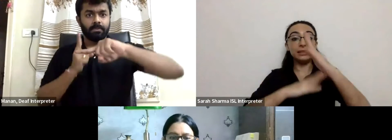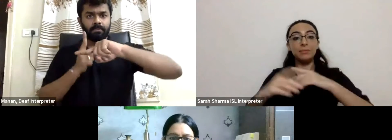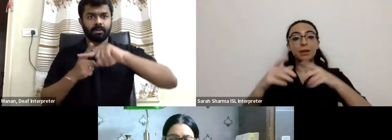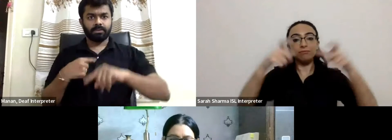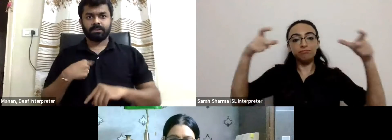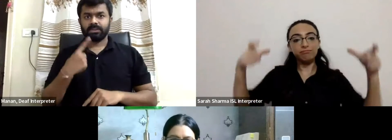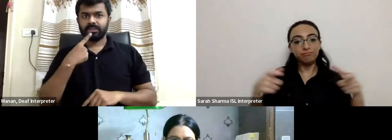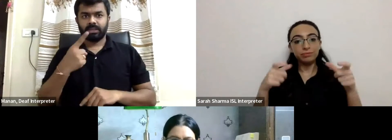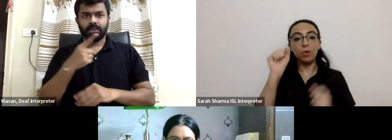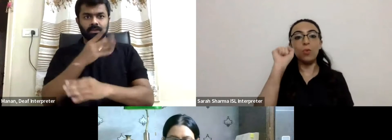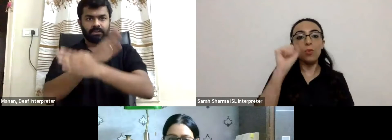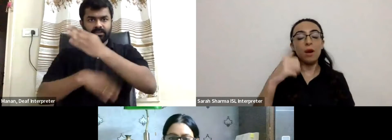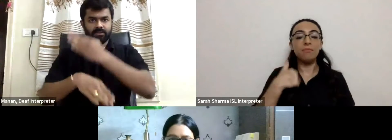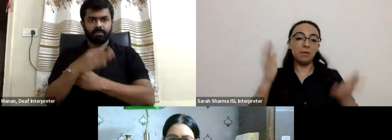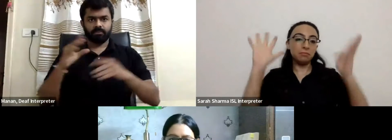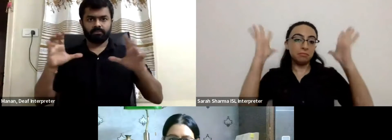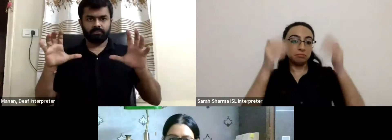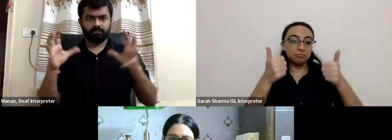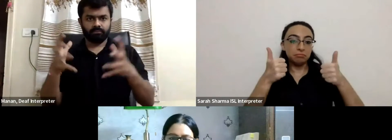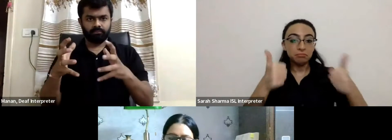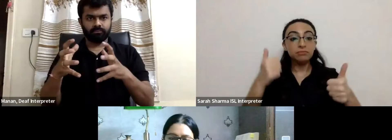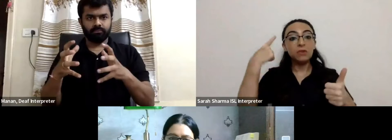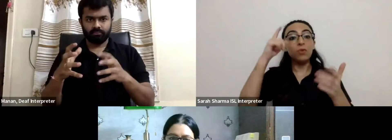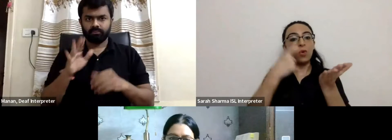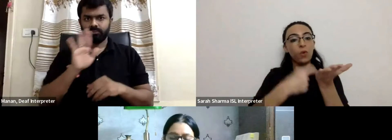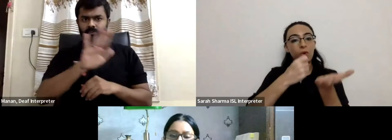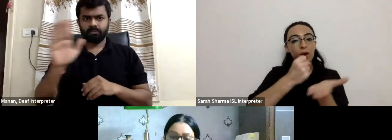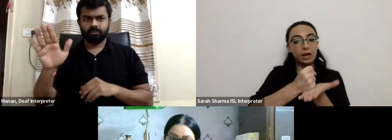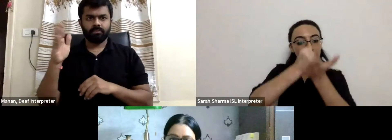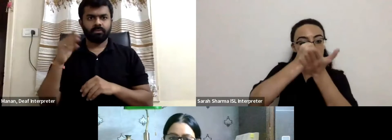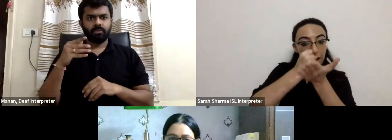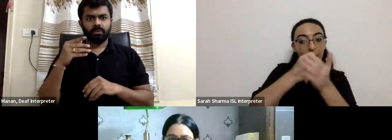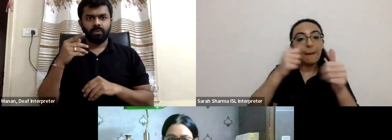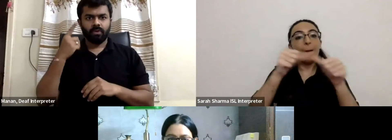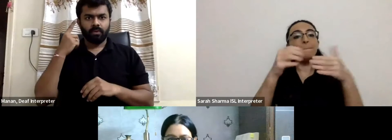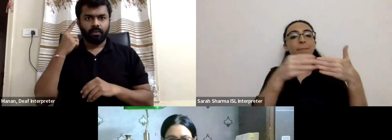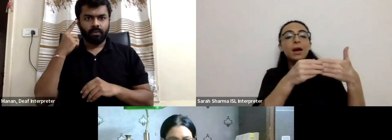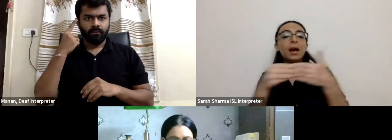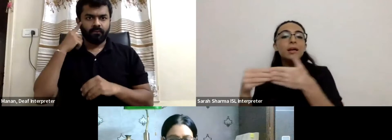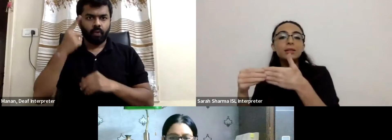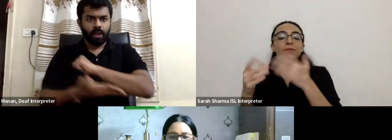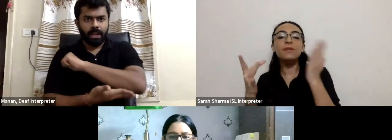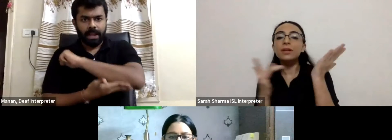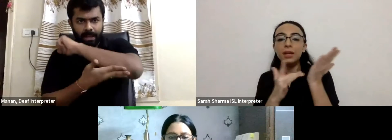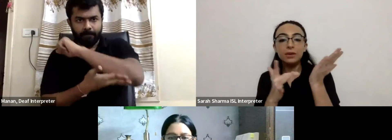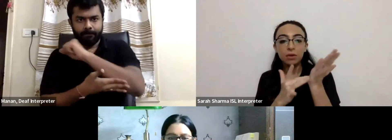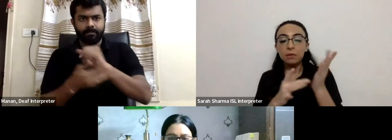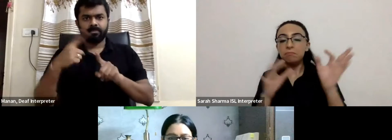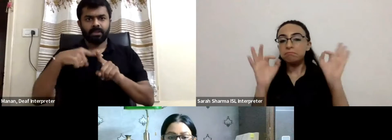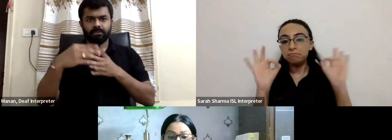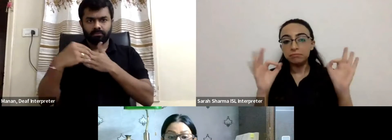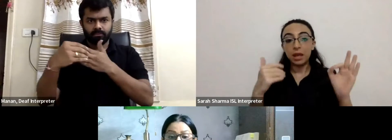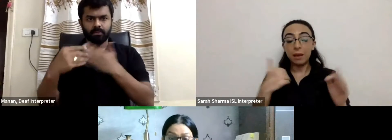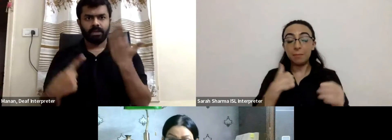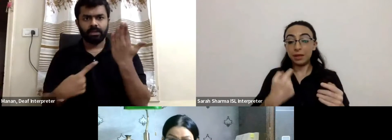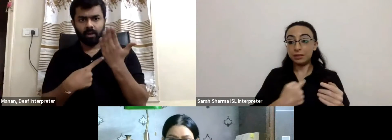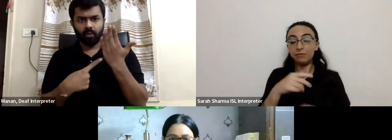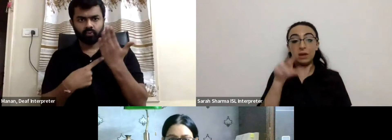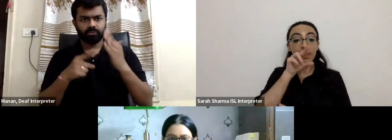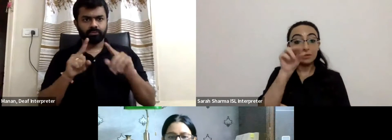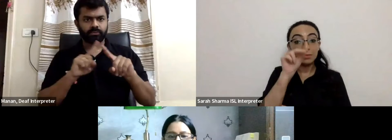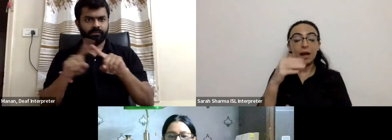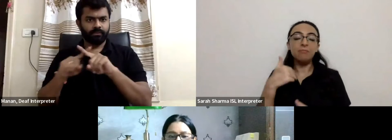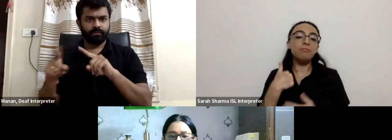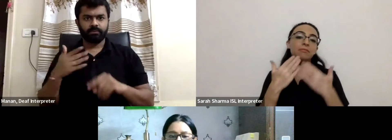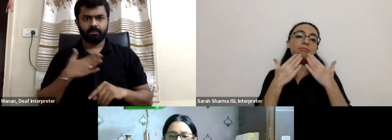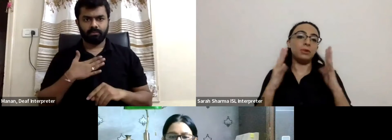Indian Forum for Assistive for Rehabilitation and Assistive Technology. It's a great honor to be addressing, though it's not my